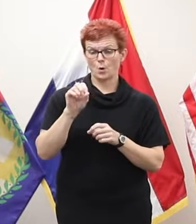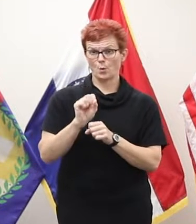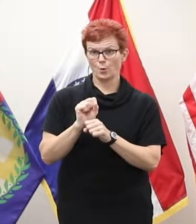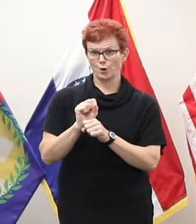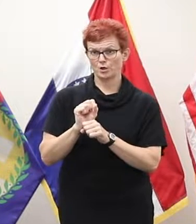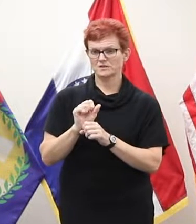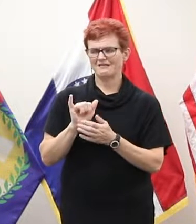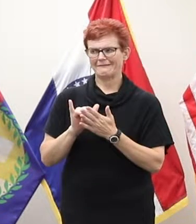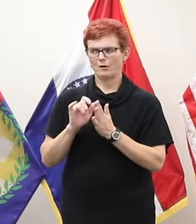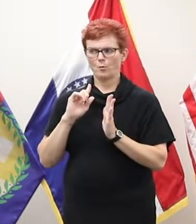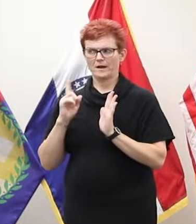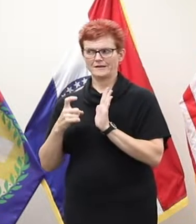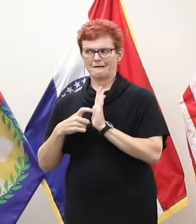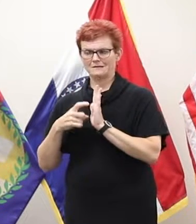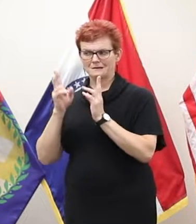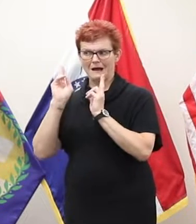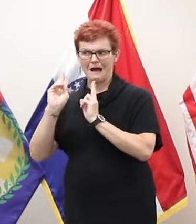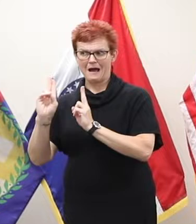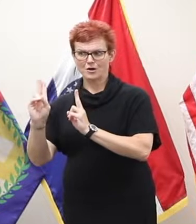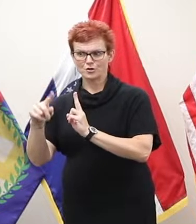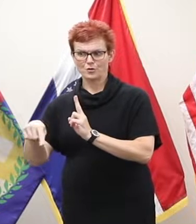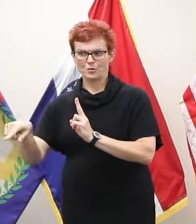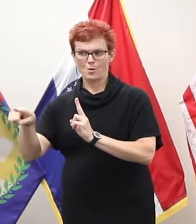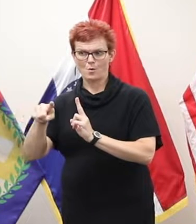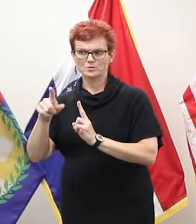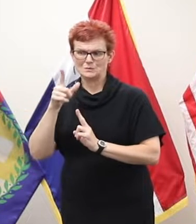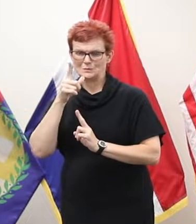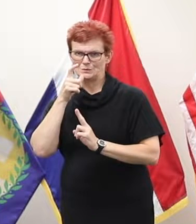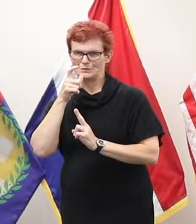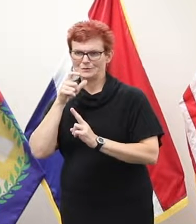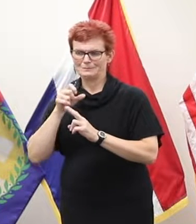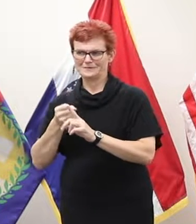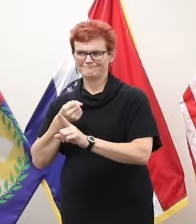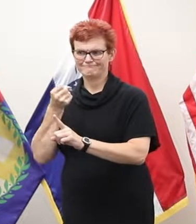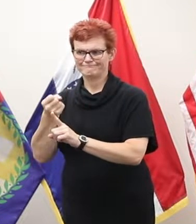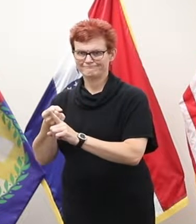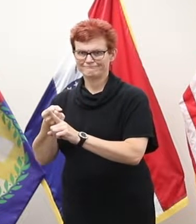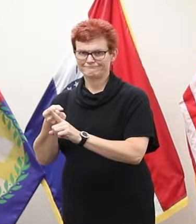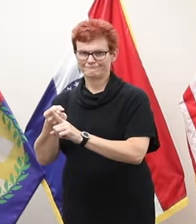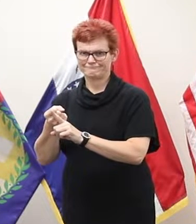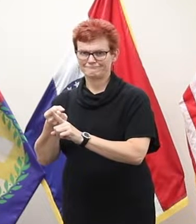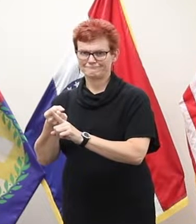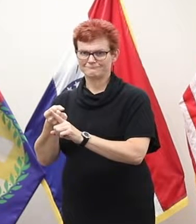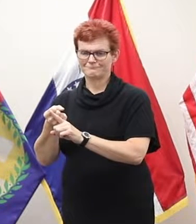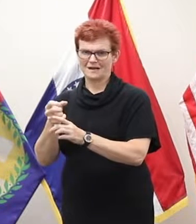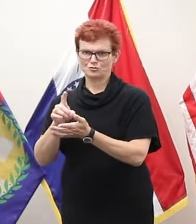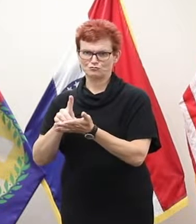small way to recognize and honor those who have been impacted by substance use, as well as their loved ones.